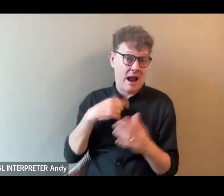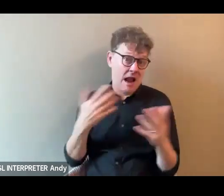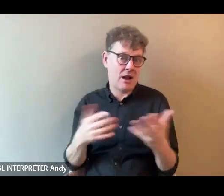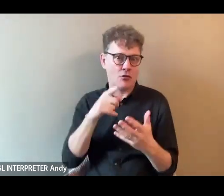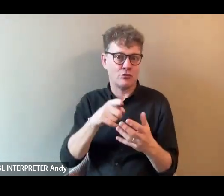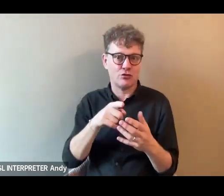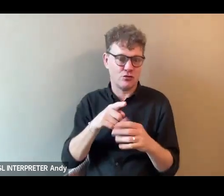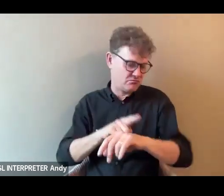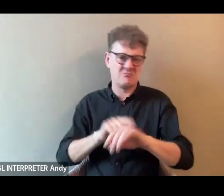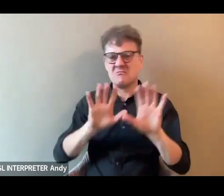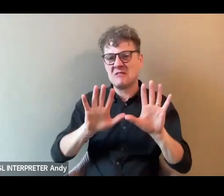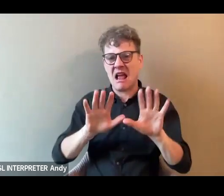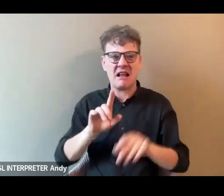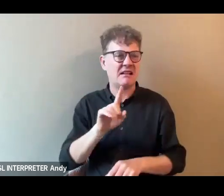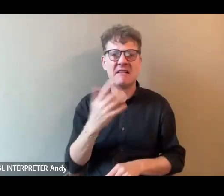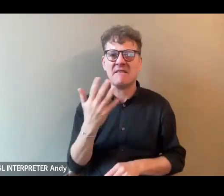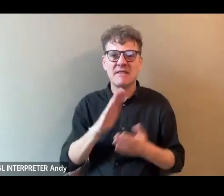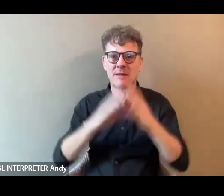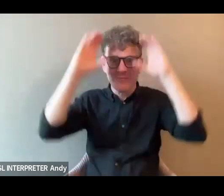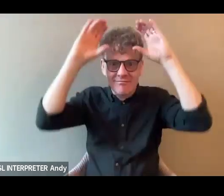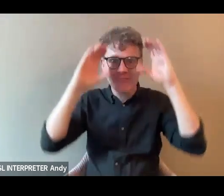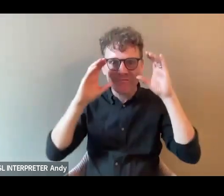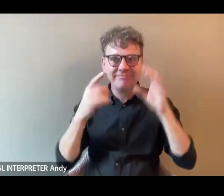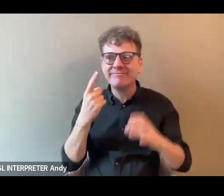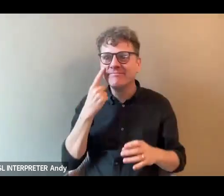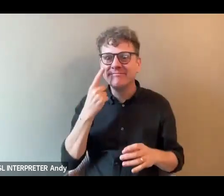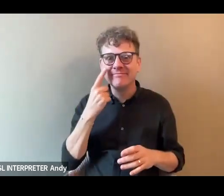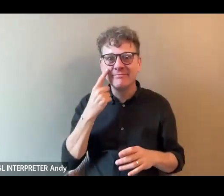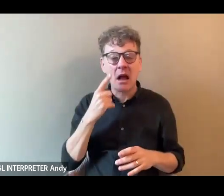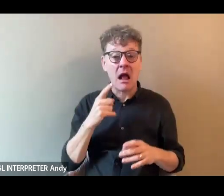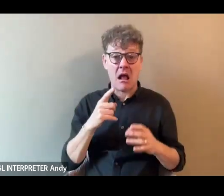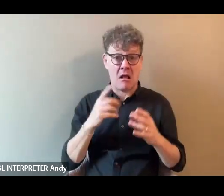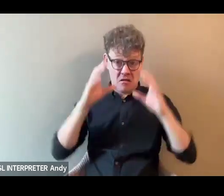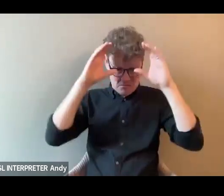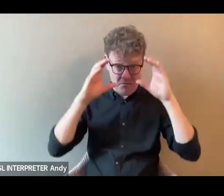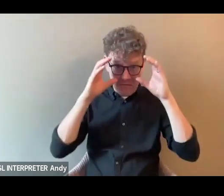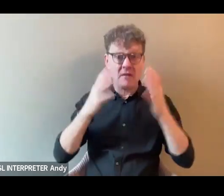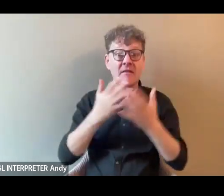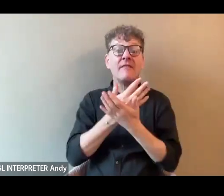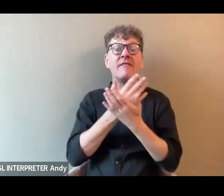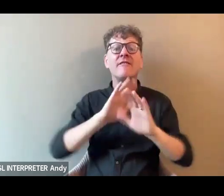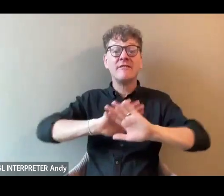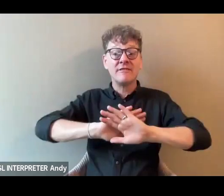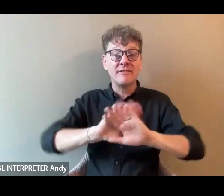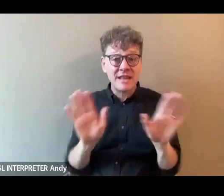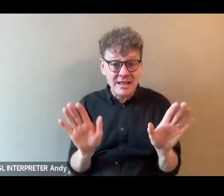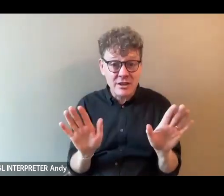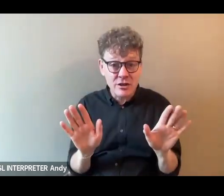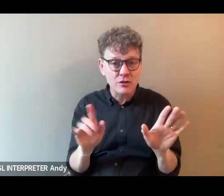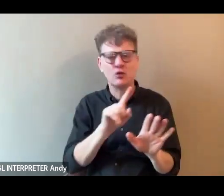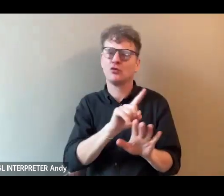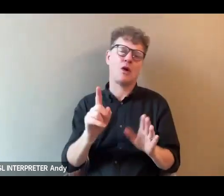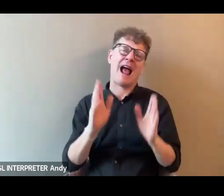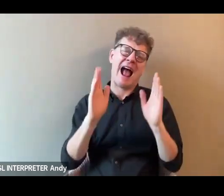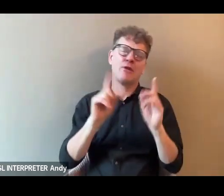last for about 10 or 15 minutes, and the most that we expect from you after that, and still it's not a mandatory requirement.